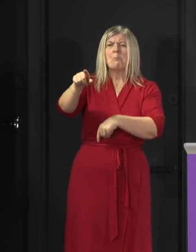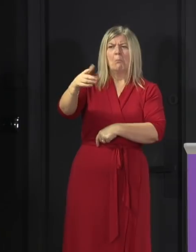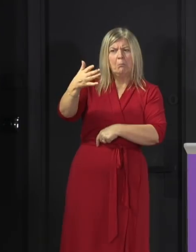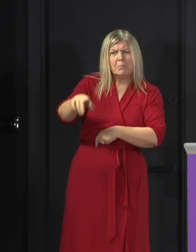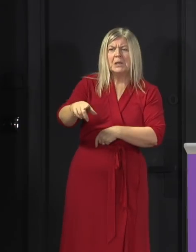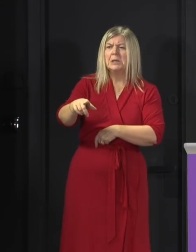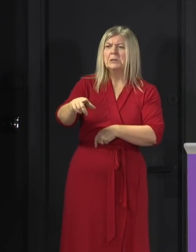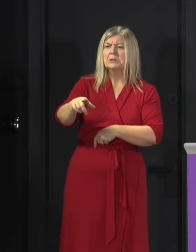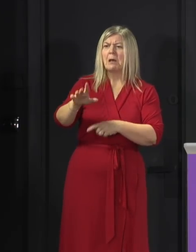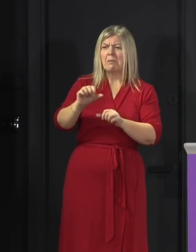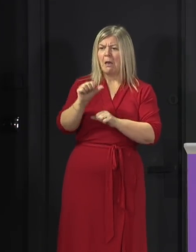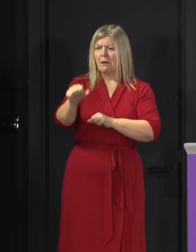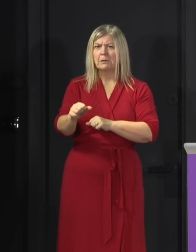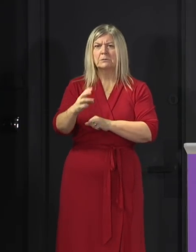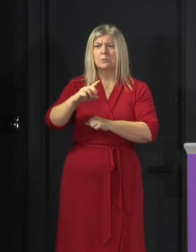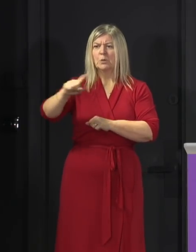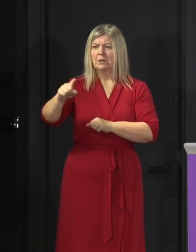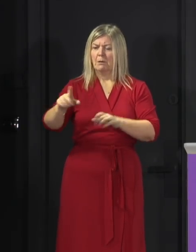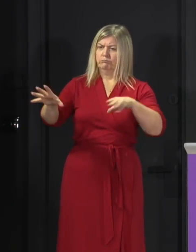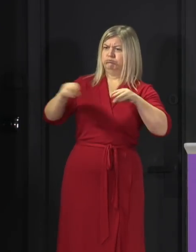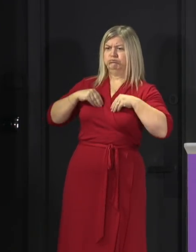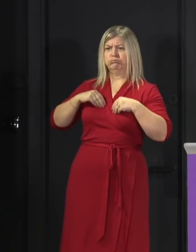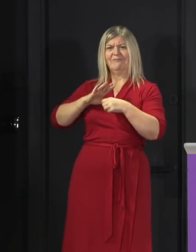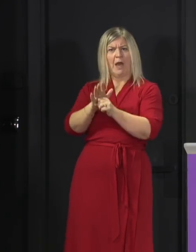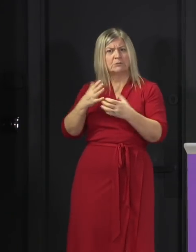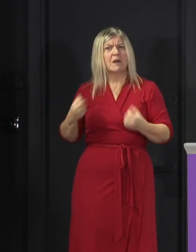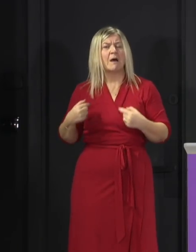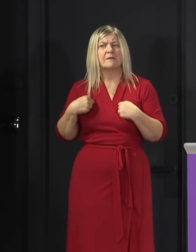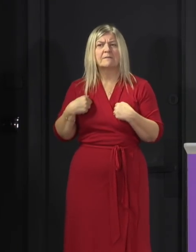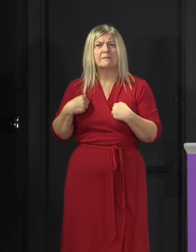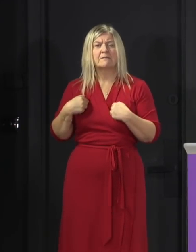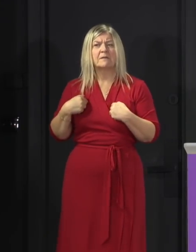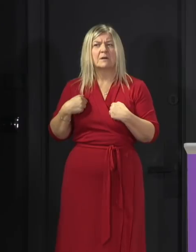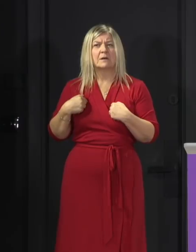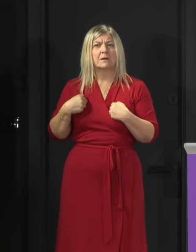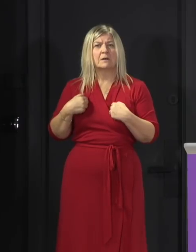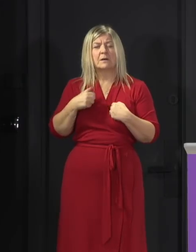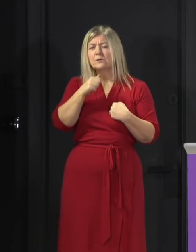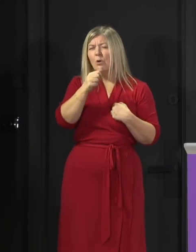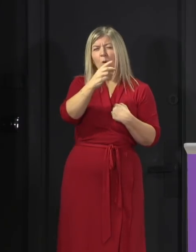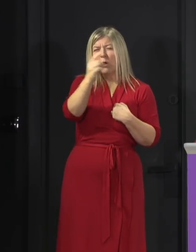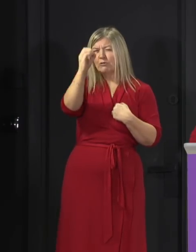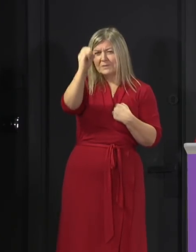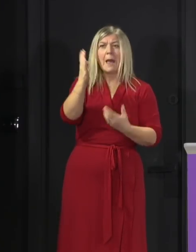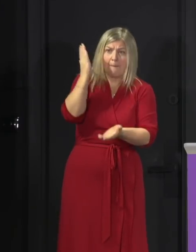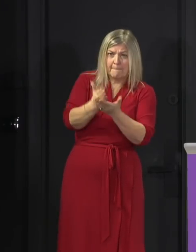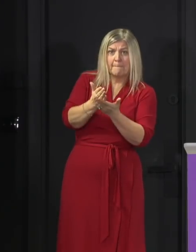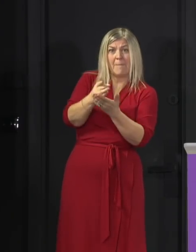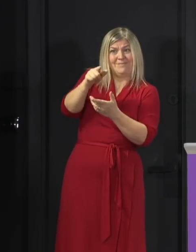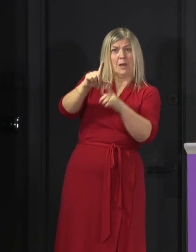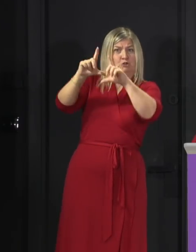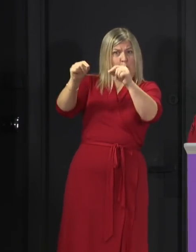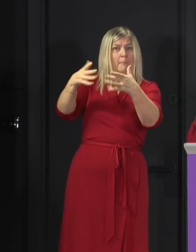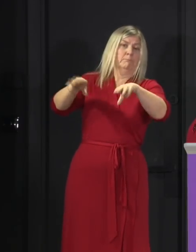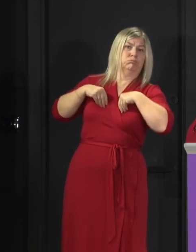testing positive, of course, does not mean that that's where they got the virus, because we can't be sure about that. It will also be the case that as